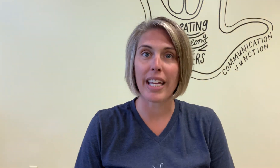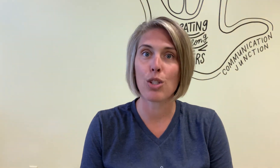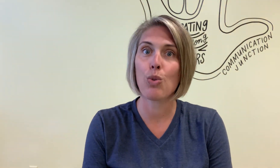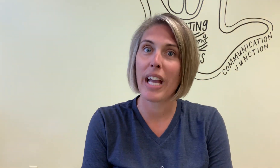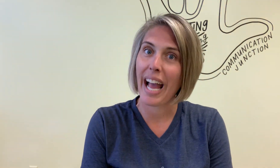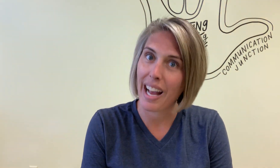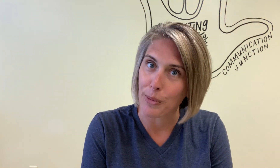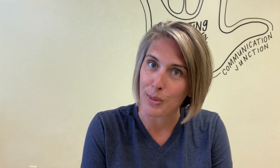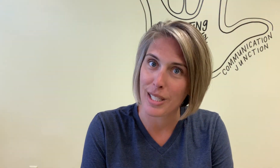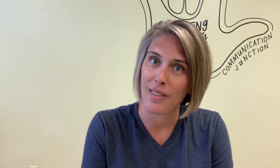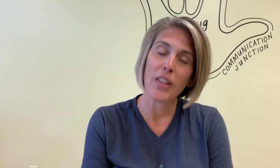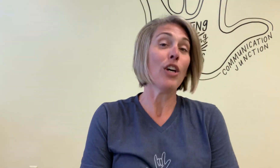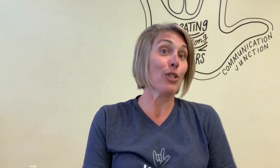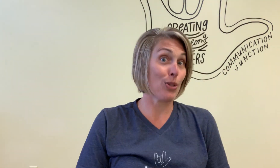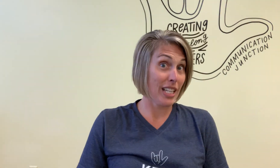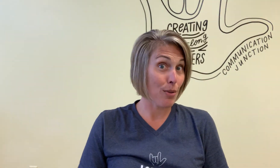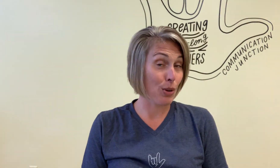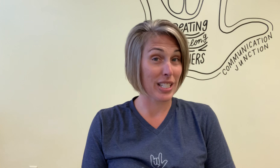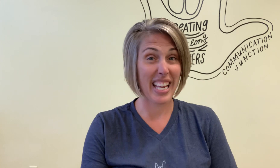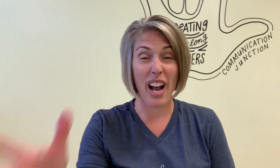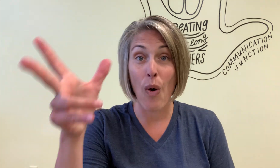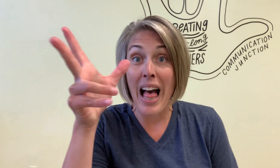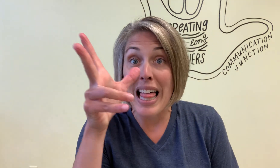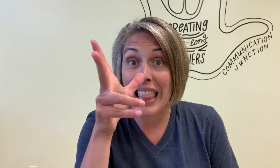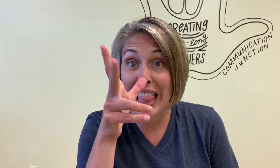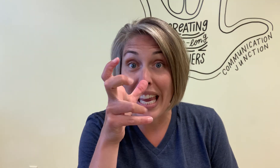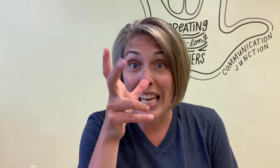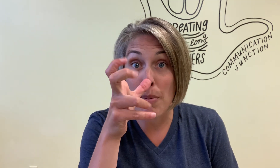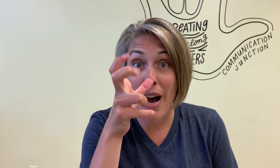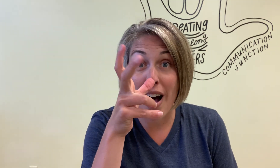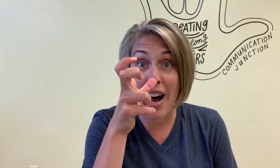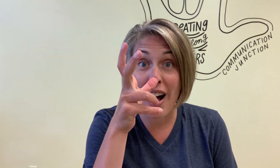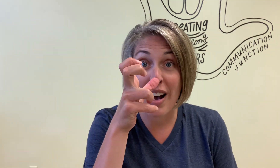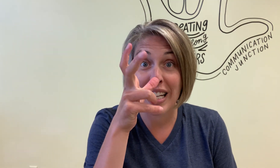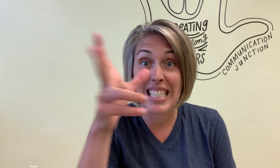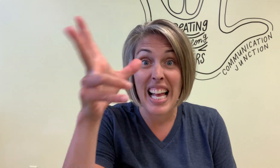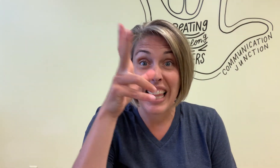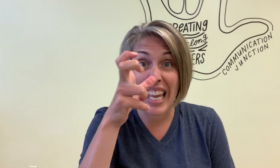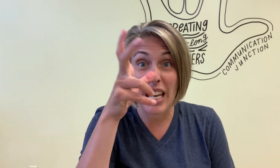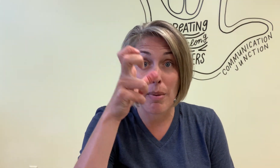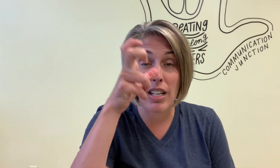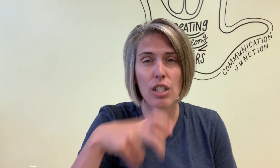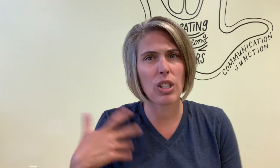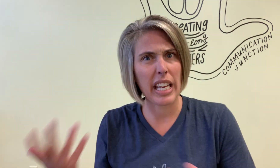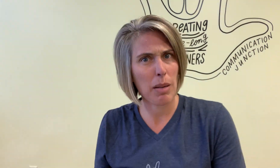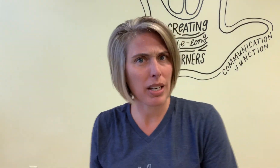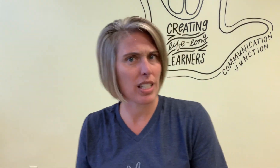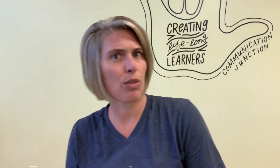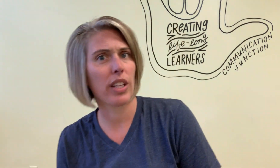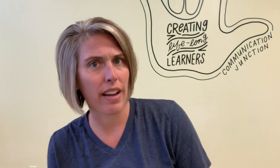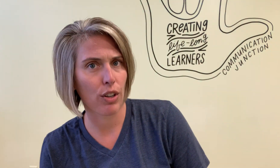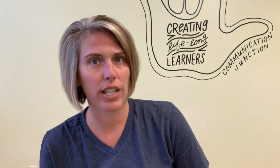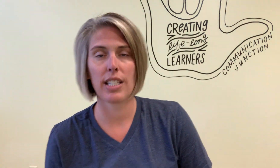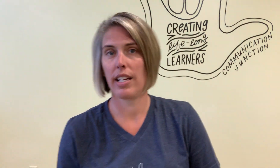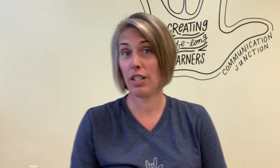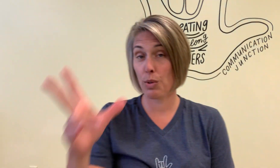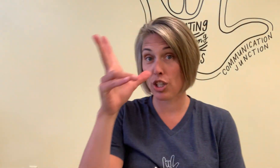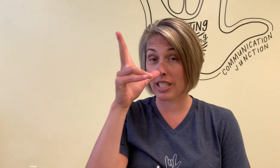to count. So today we're going to count ladybugs. Ladybugs. So ladybug doesn't really have a great sign, so we just